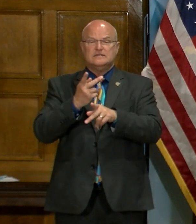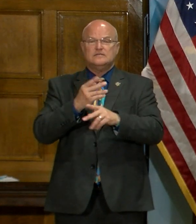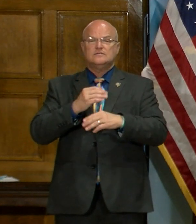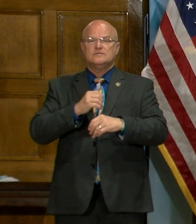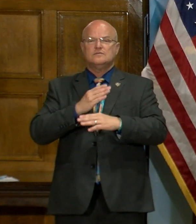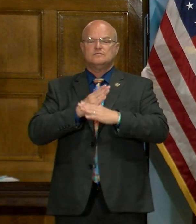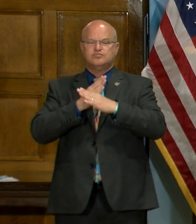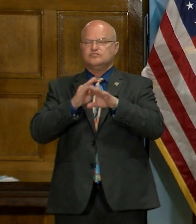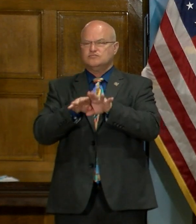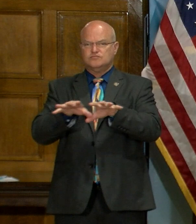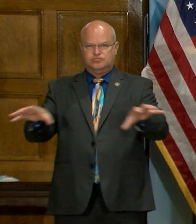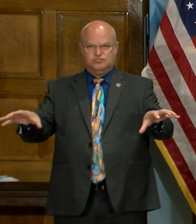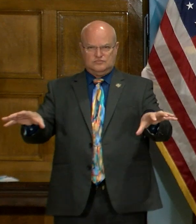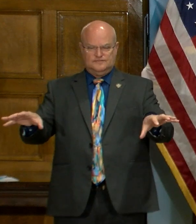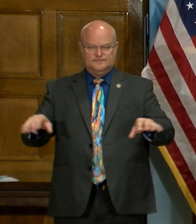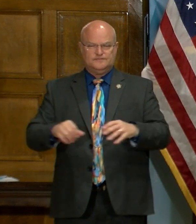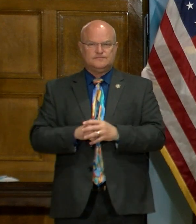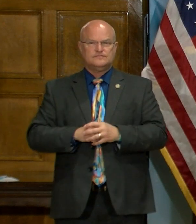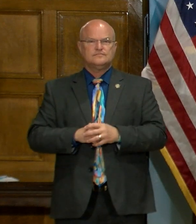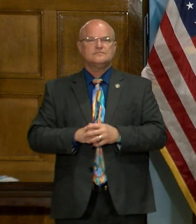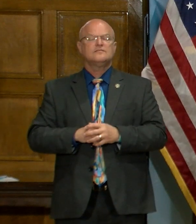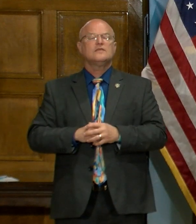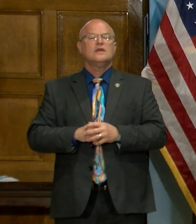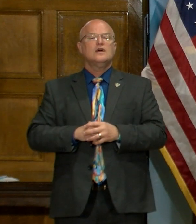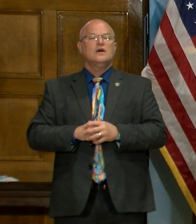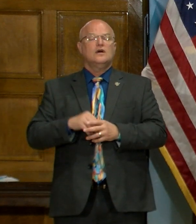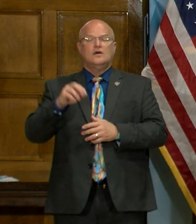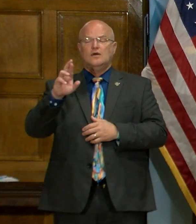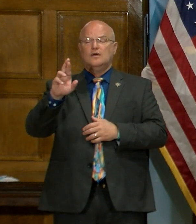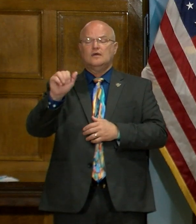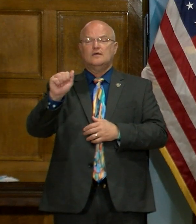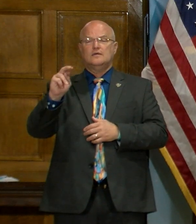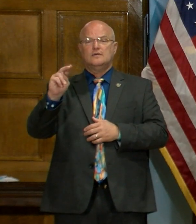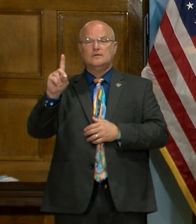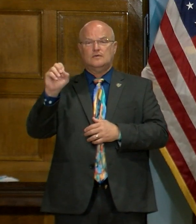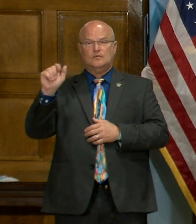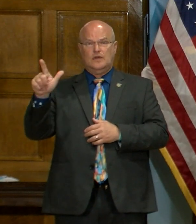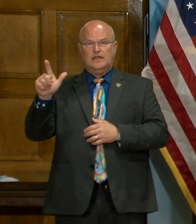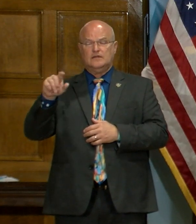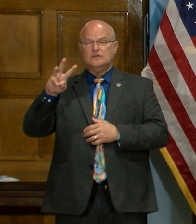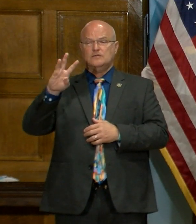from cross-contaminating the inmate population. Randall Williams is in a better